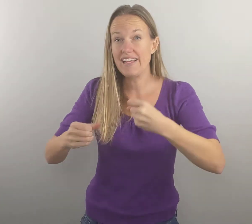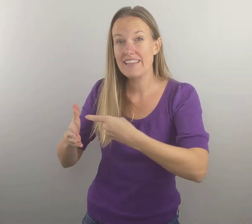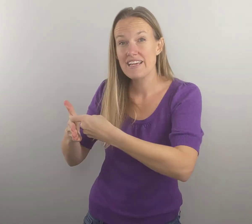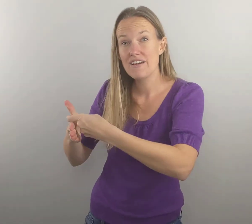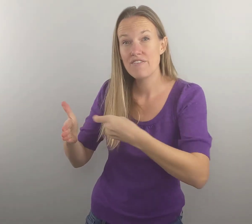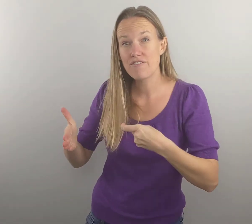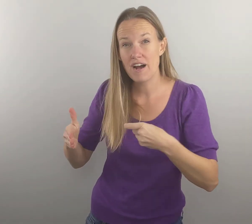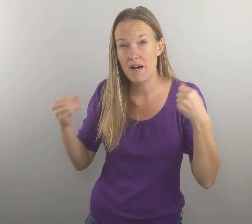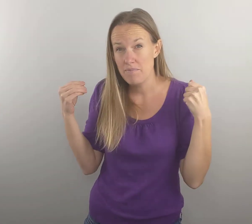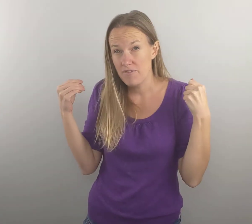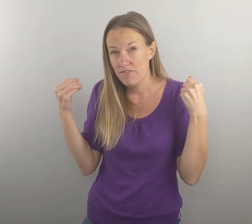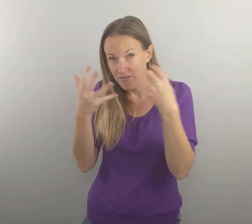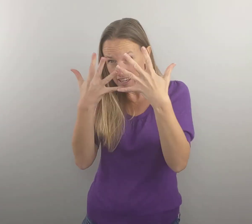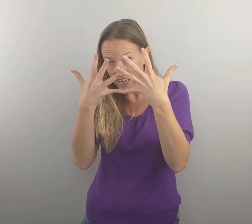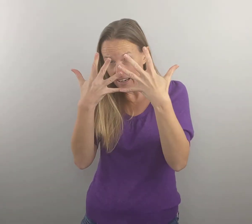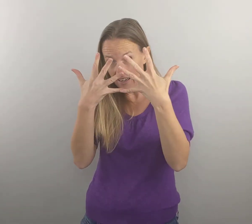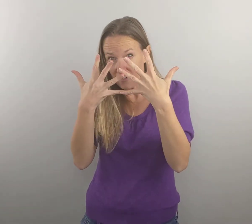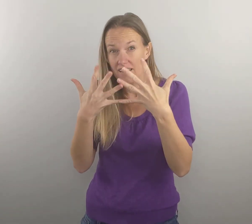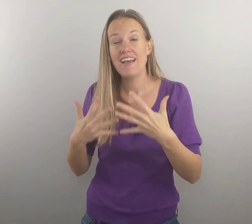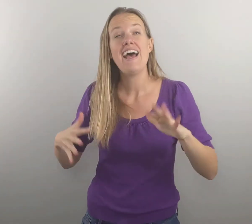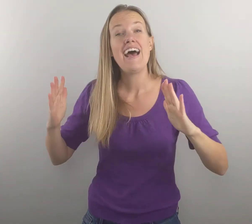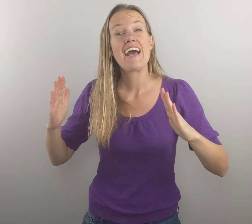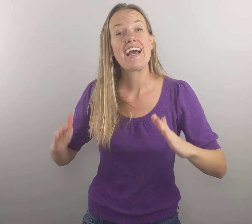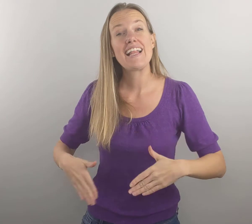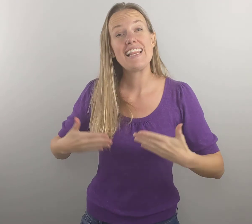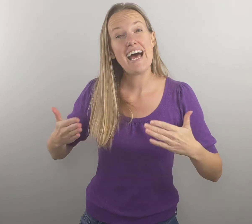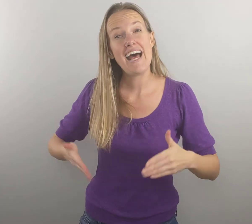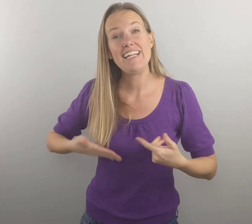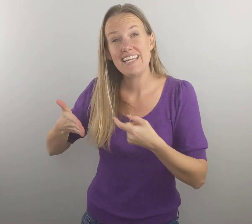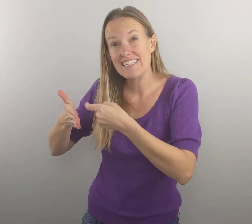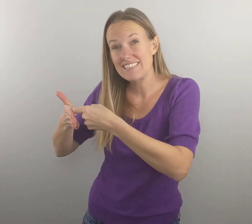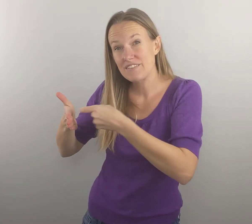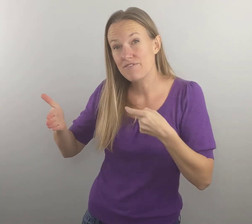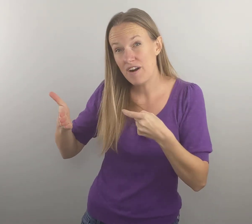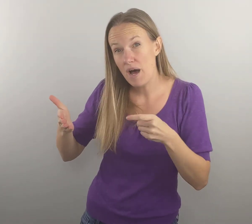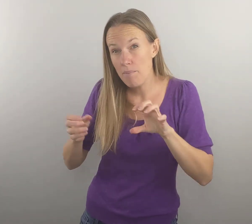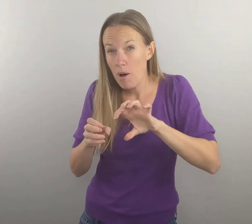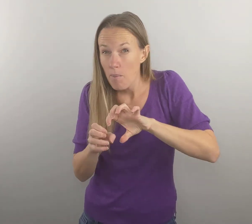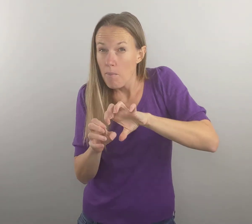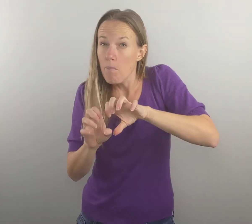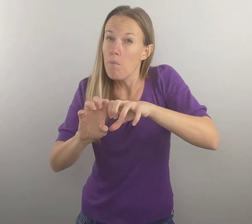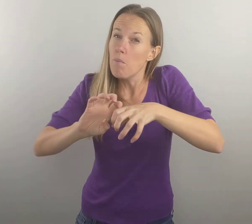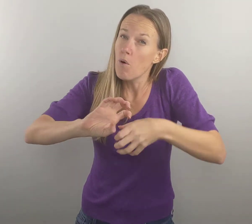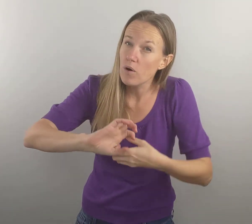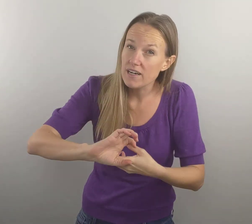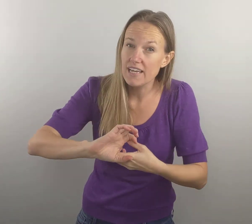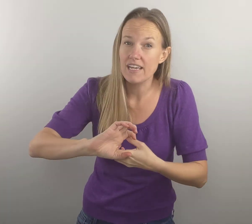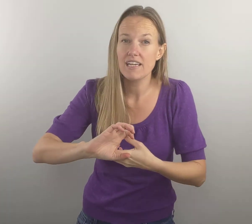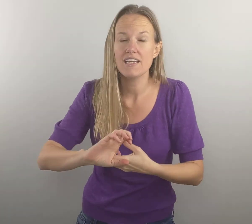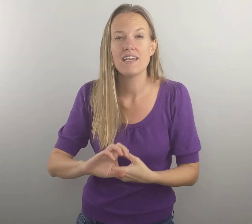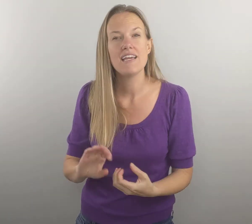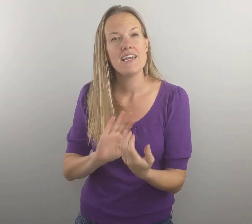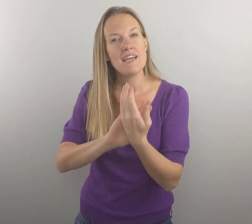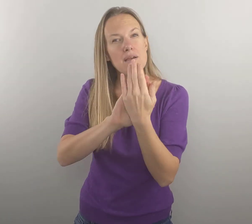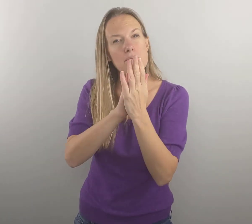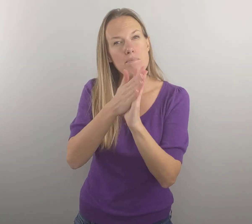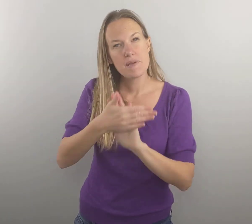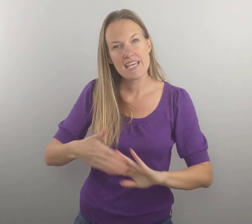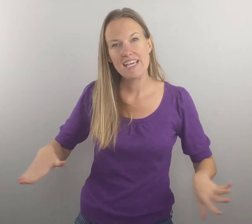strength from fear, gladness from mourning,